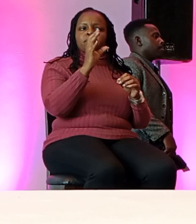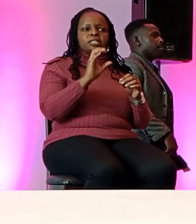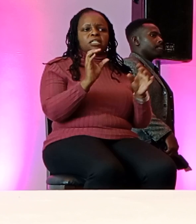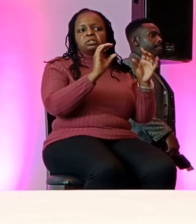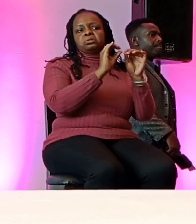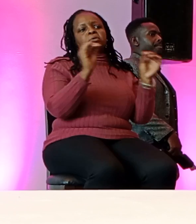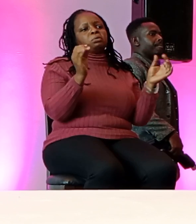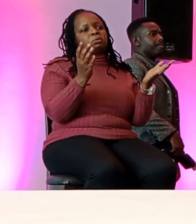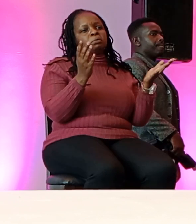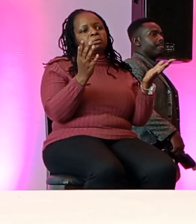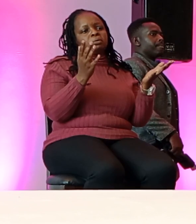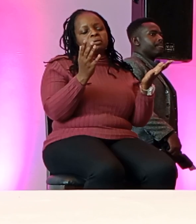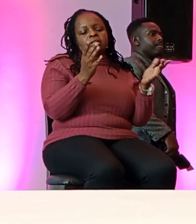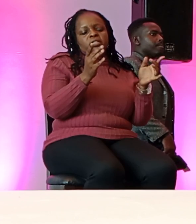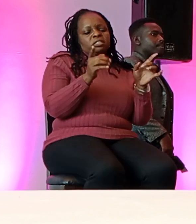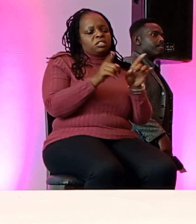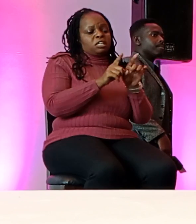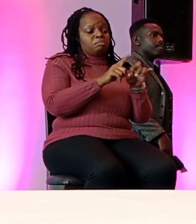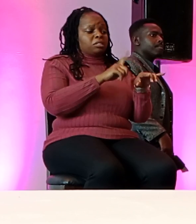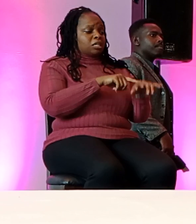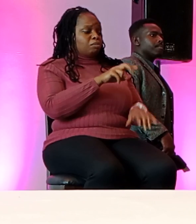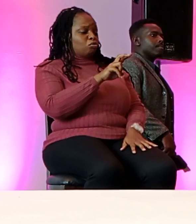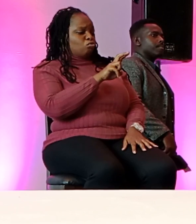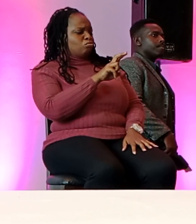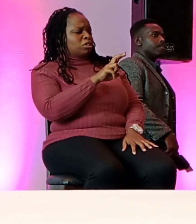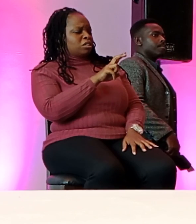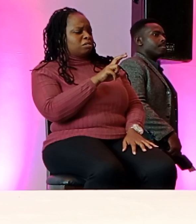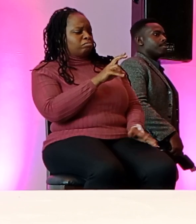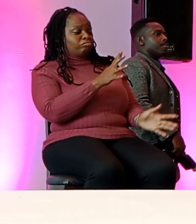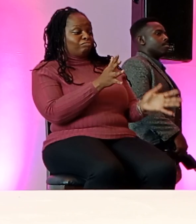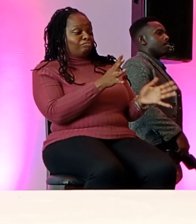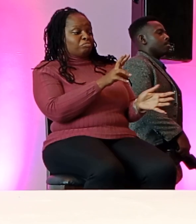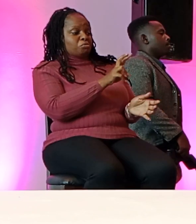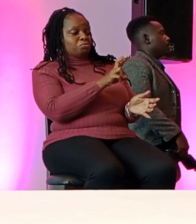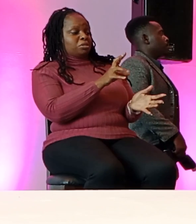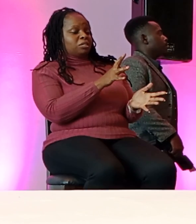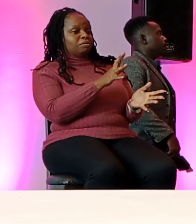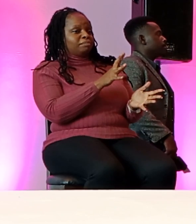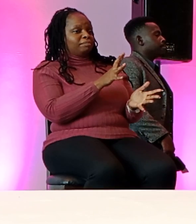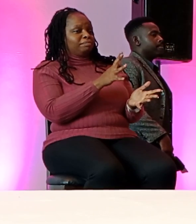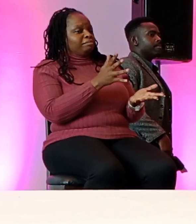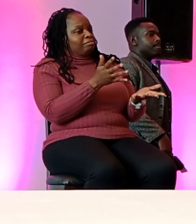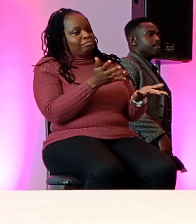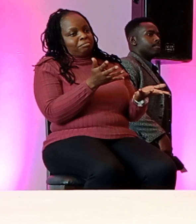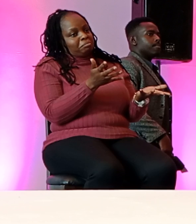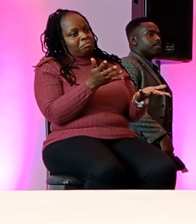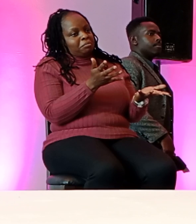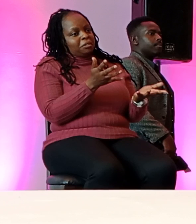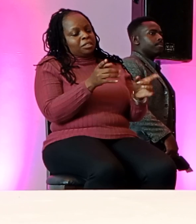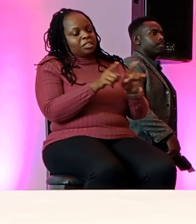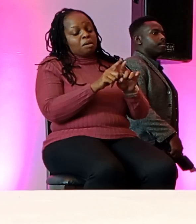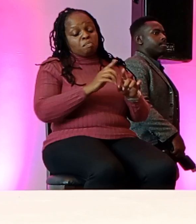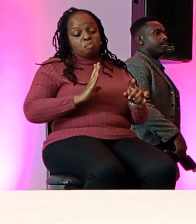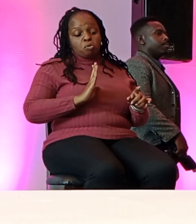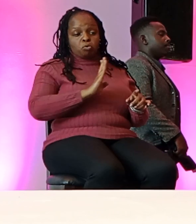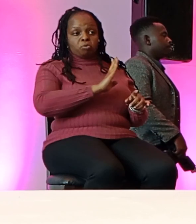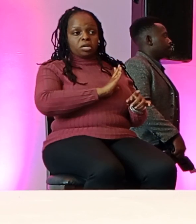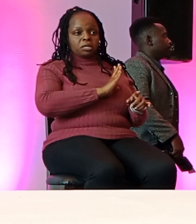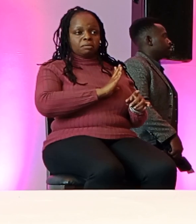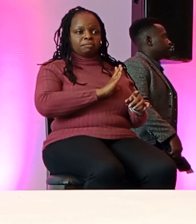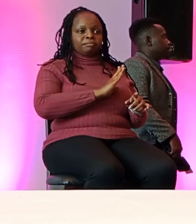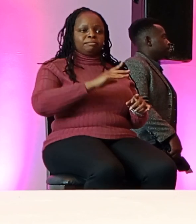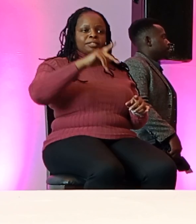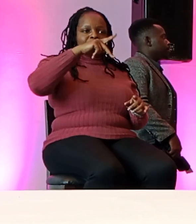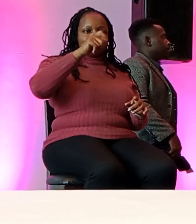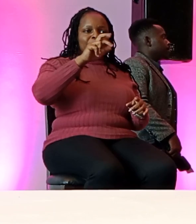not. Even just as a glance, you can see. What about in boards, parastatals and all that?